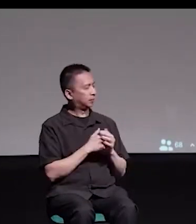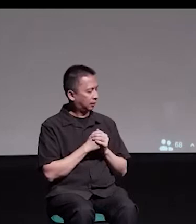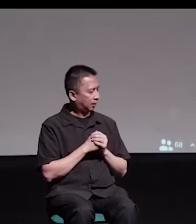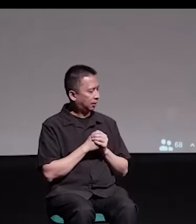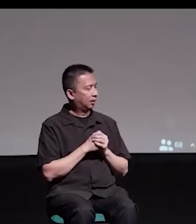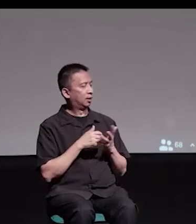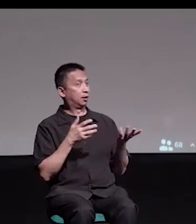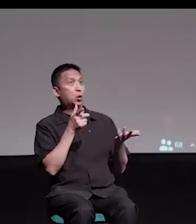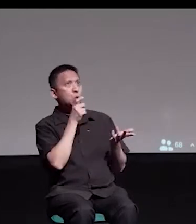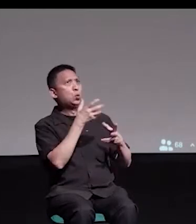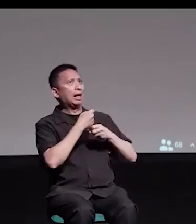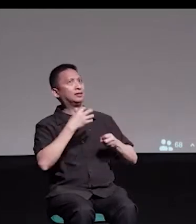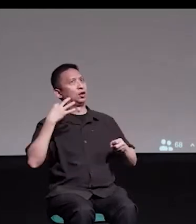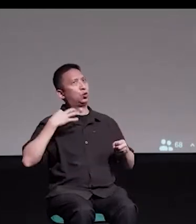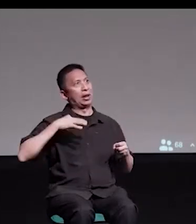is the credit.